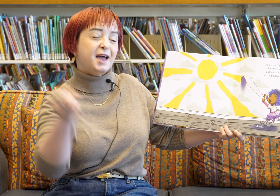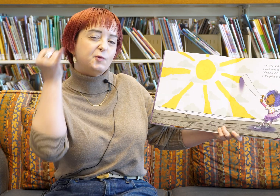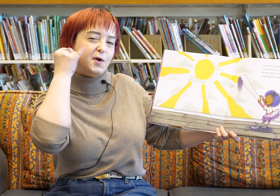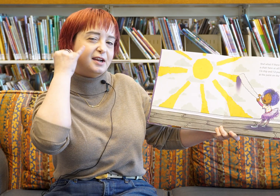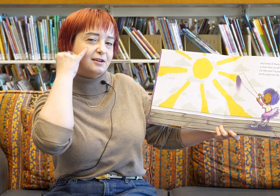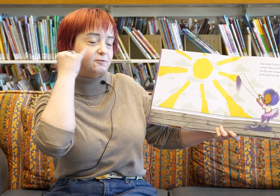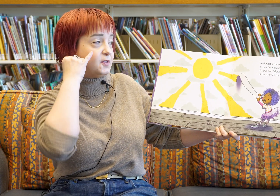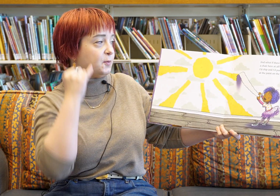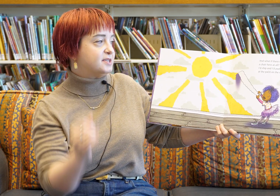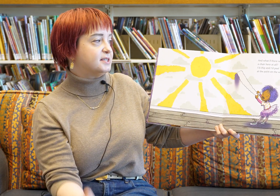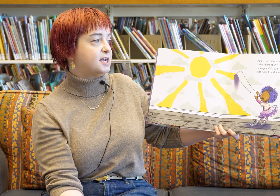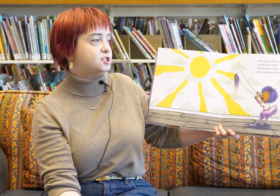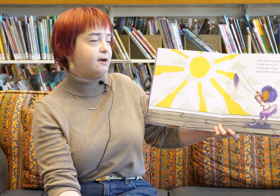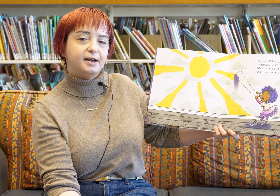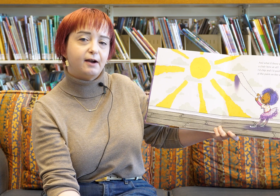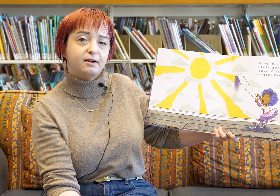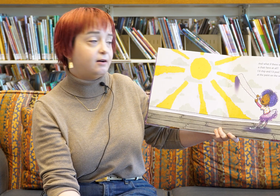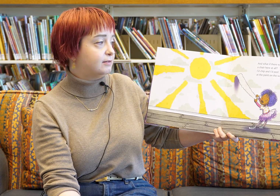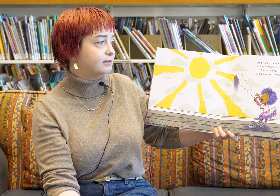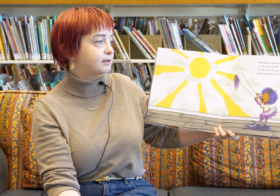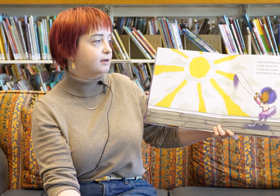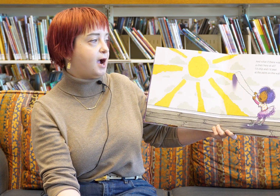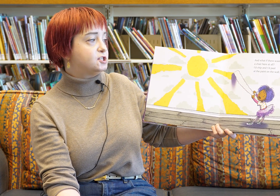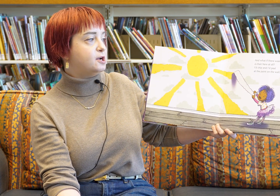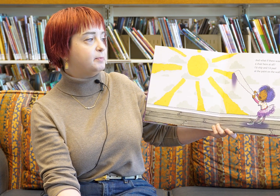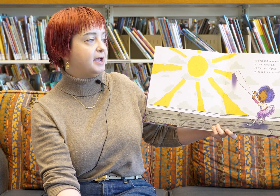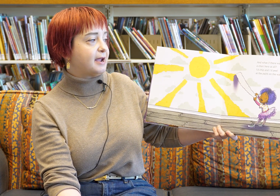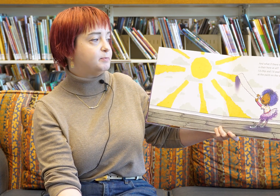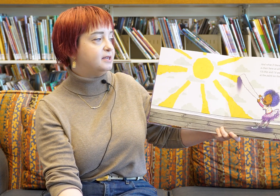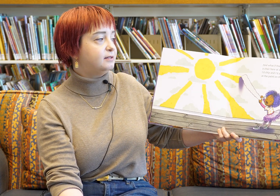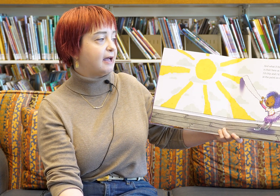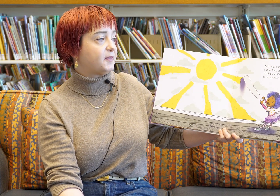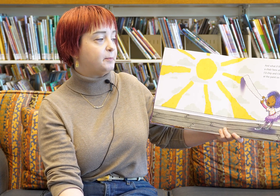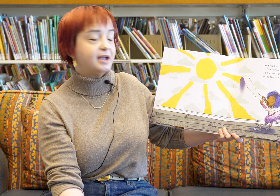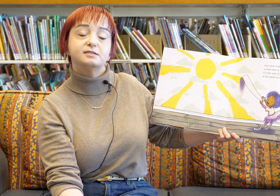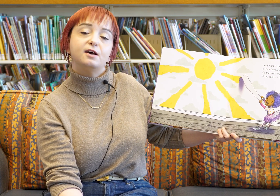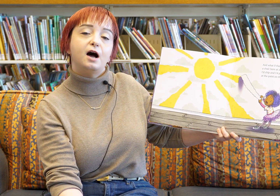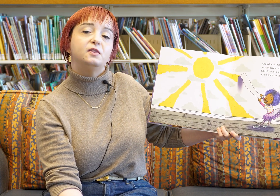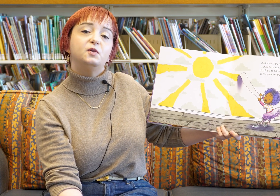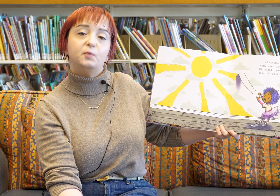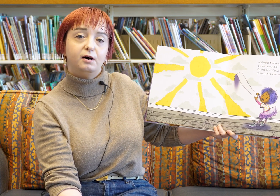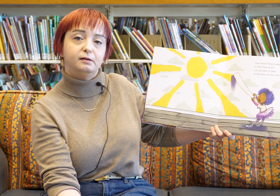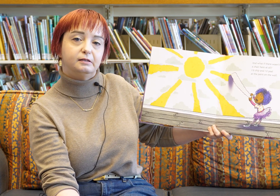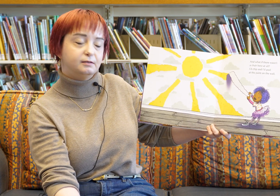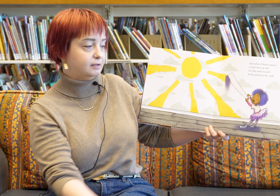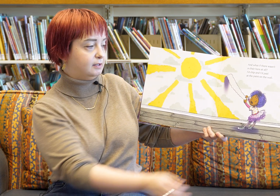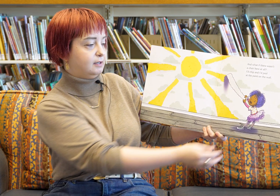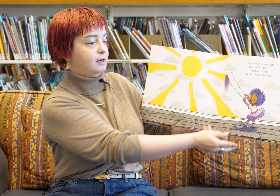And what if there wasn't a chair here at all? I'd chip and I'd peel at the paint on the wall. I